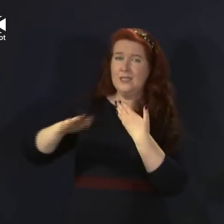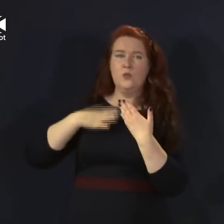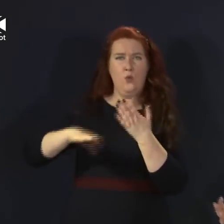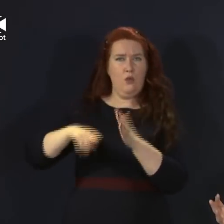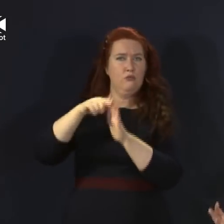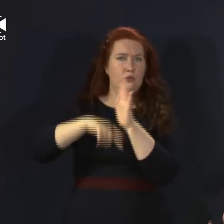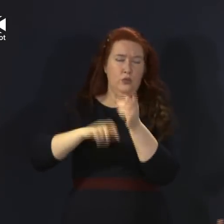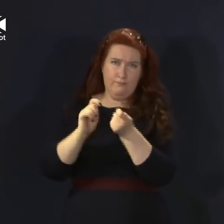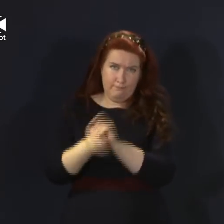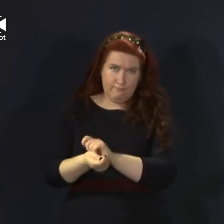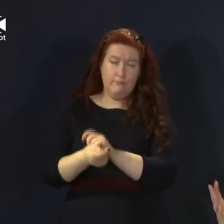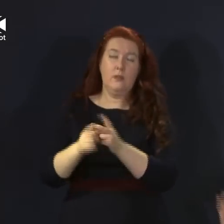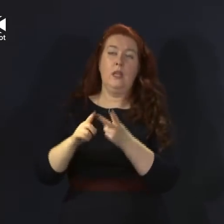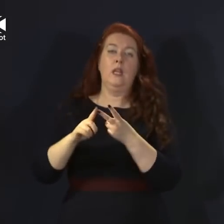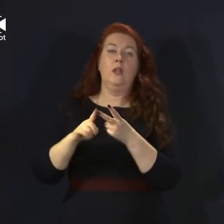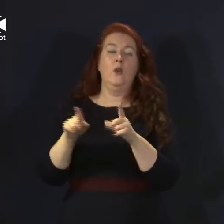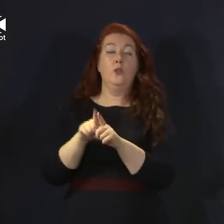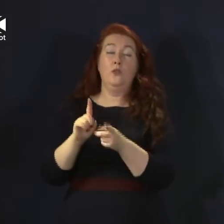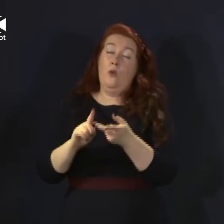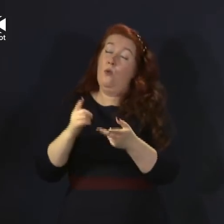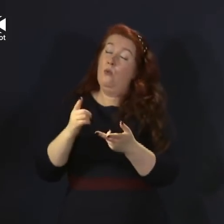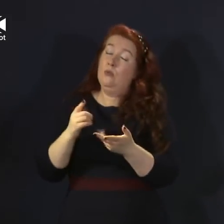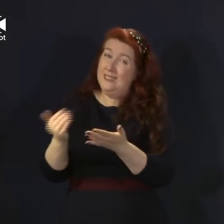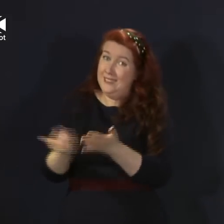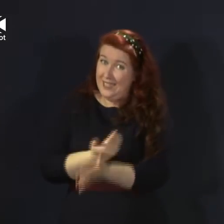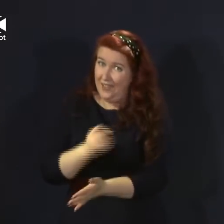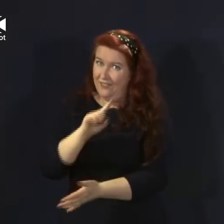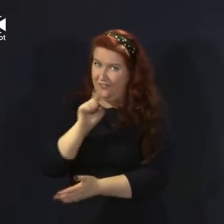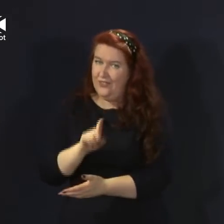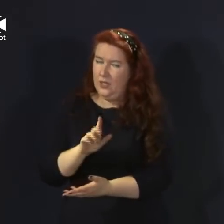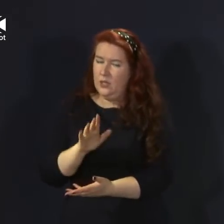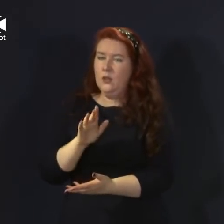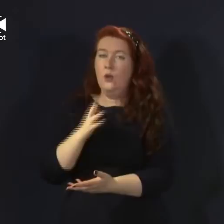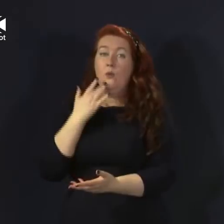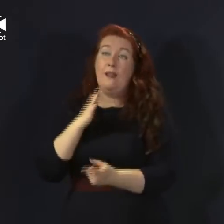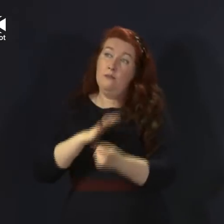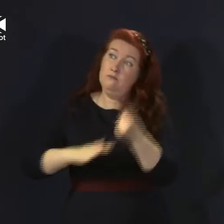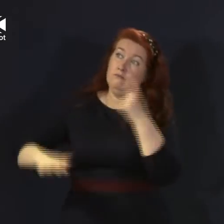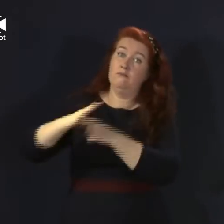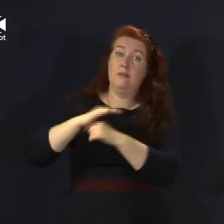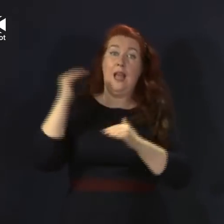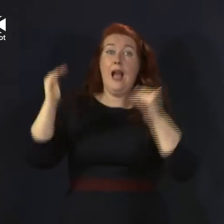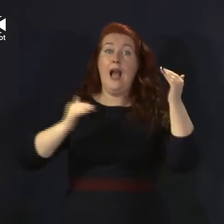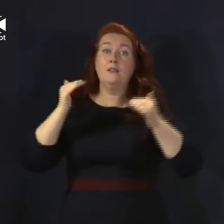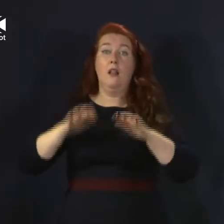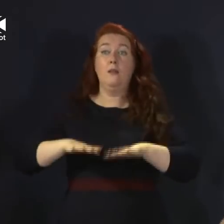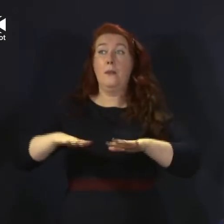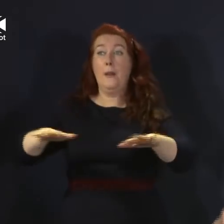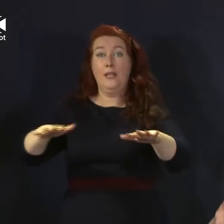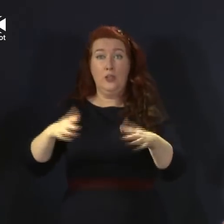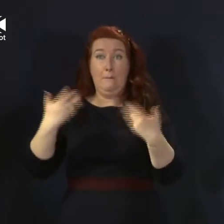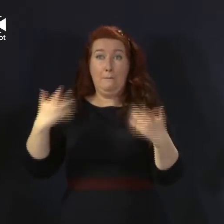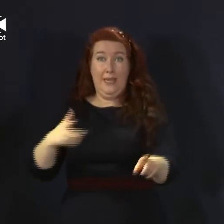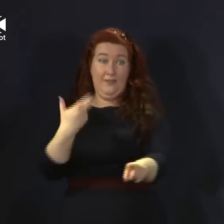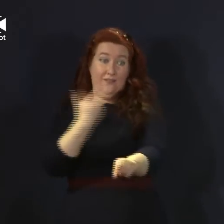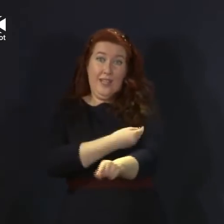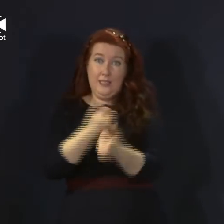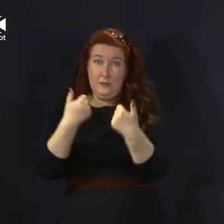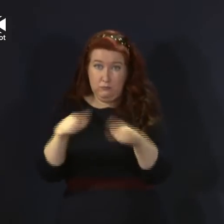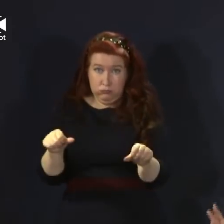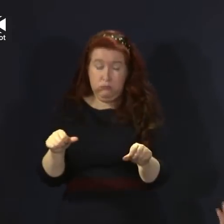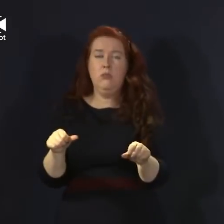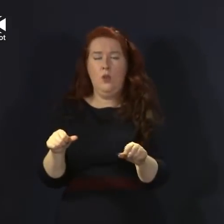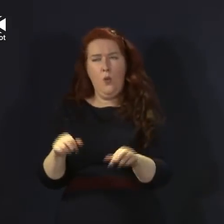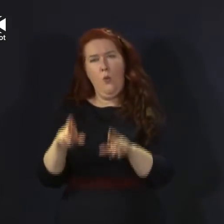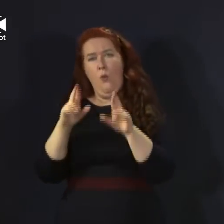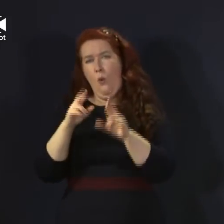and when it's safe to do so, for example, once all of the adult is fully vaccinated, we hope to be able to start to move to